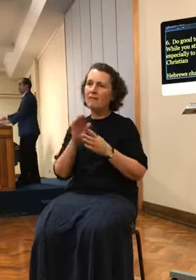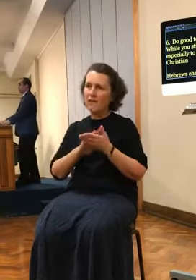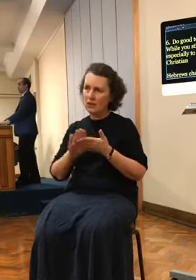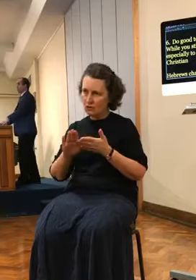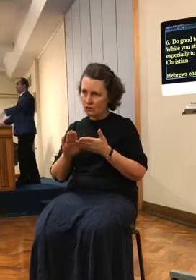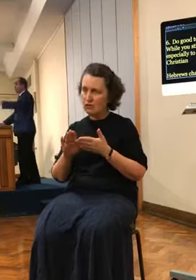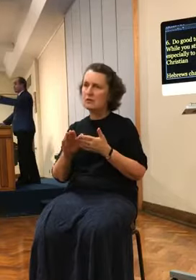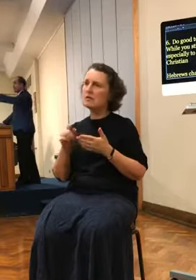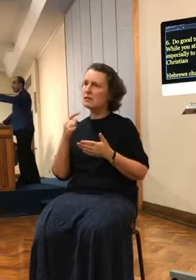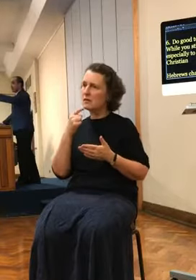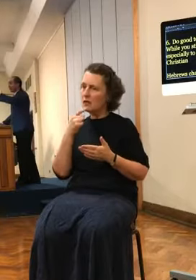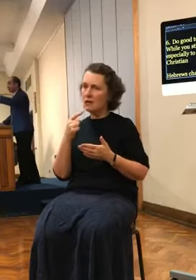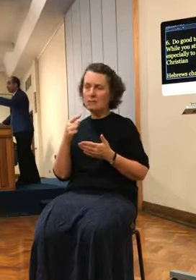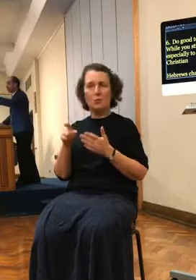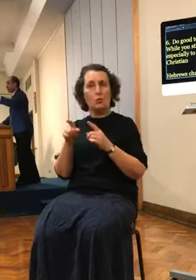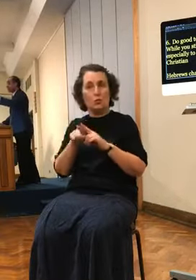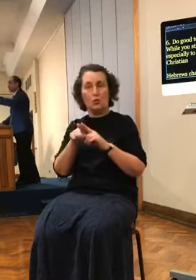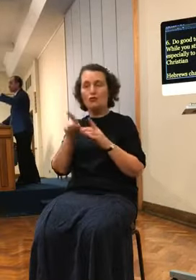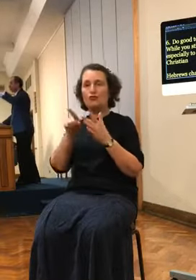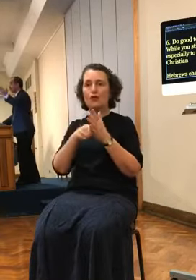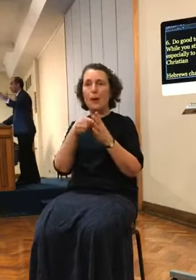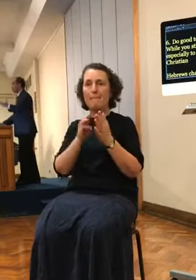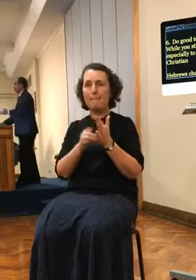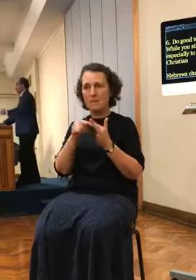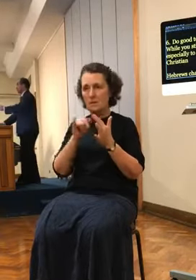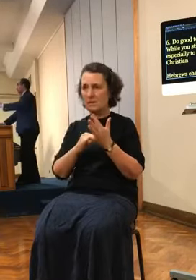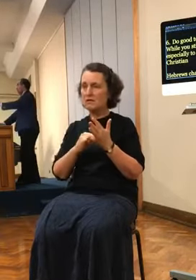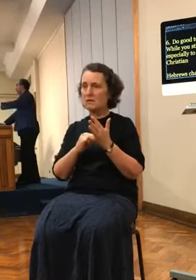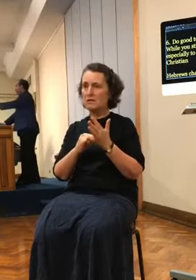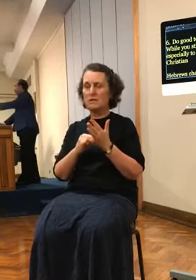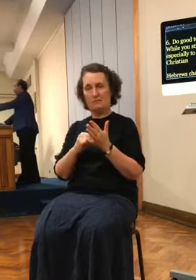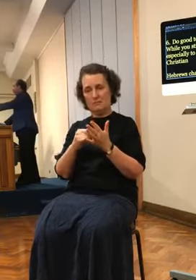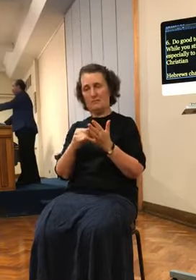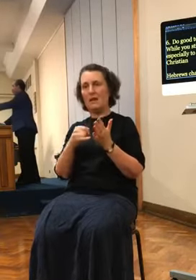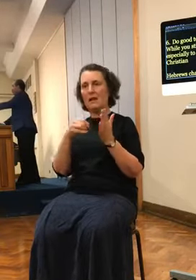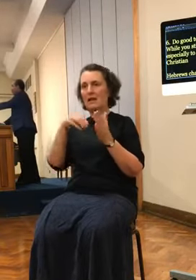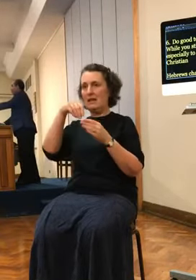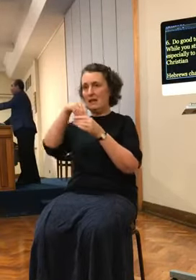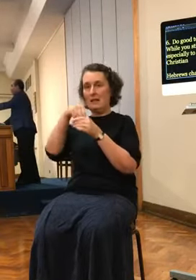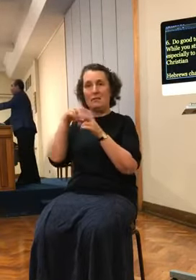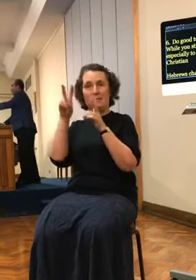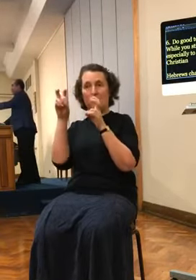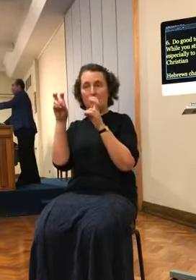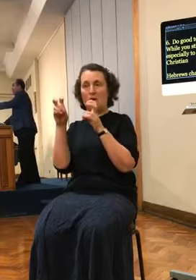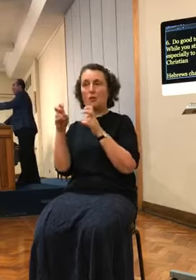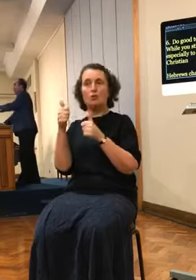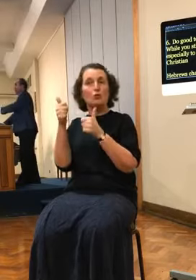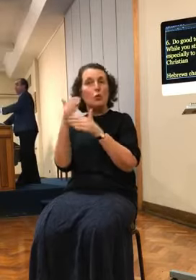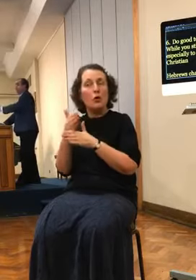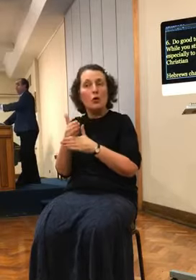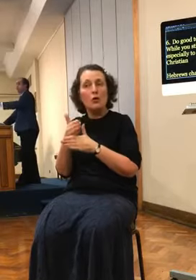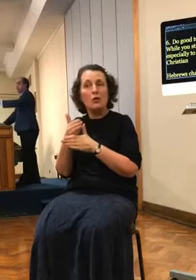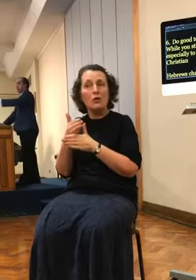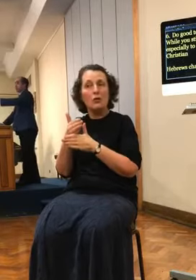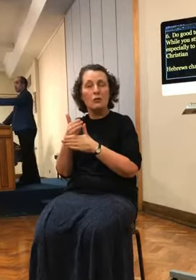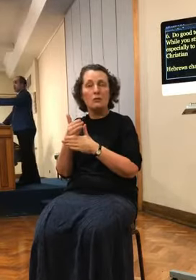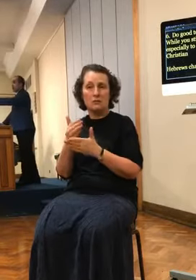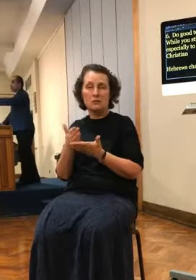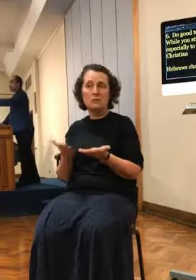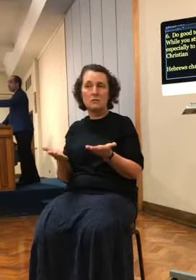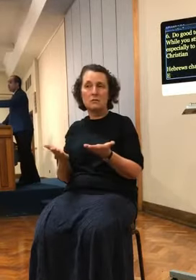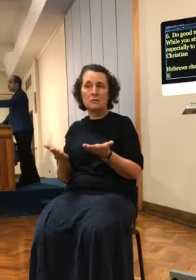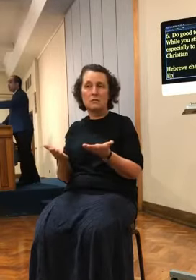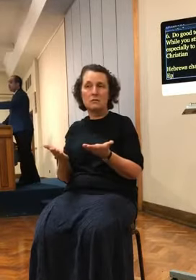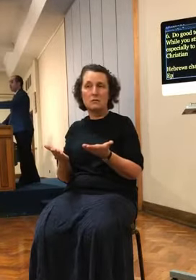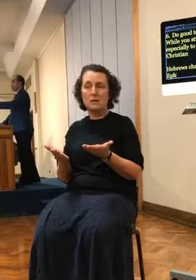good works. James, the letter of James is all about this. The body without soul is dead. The